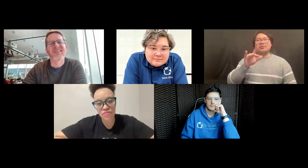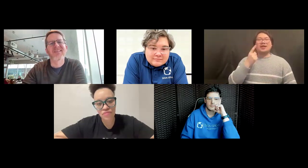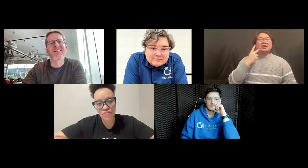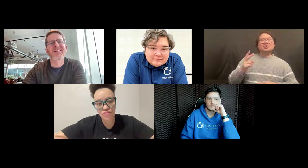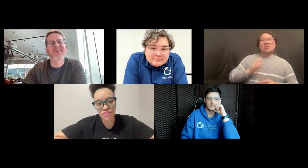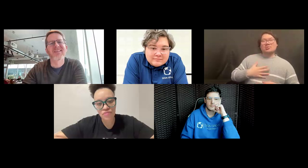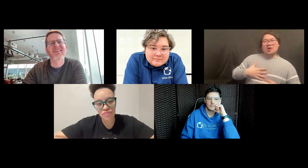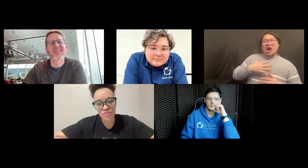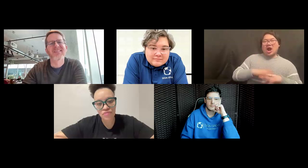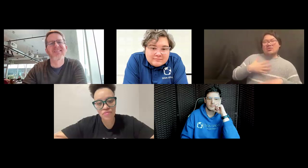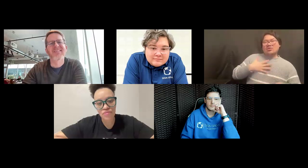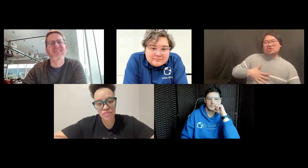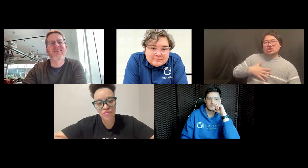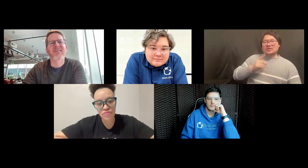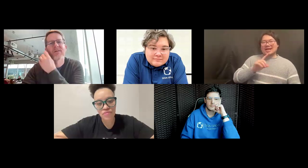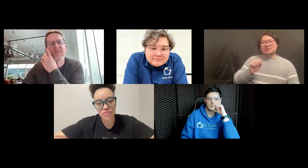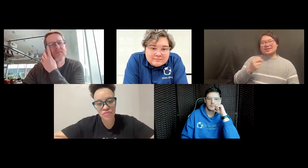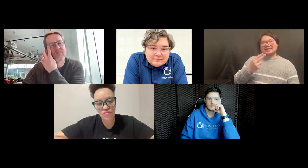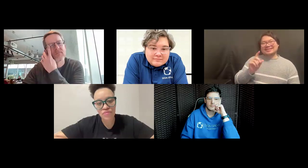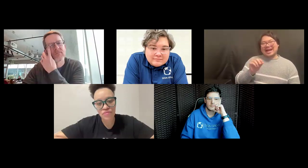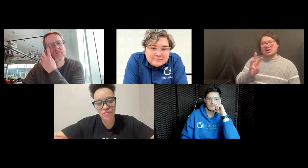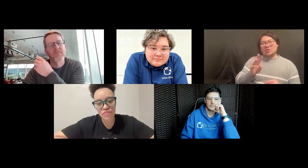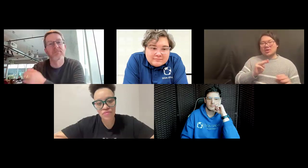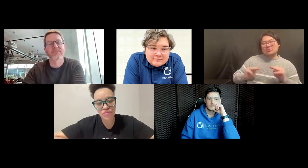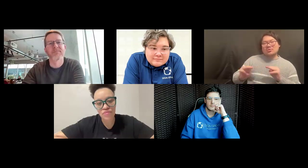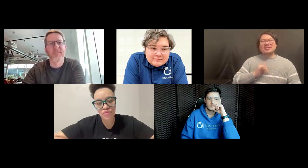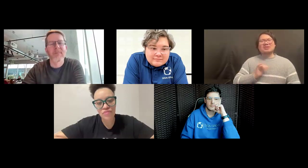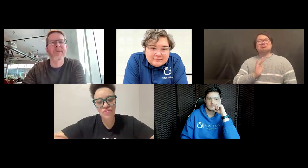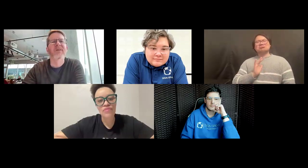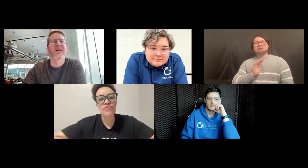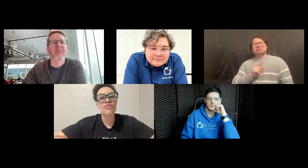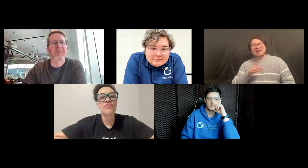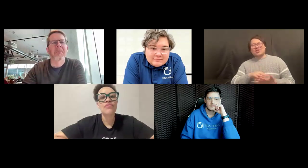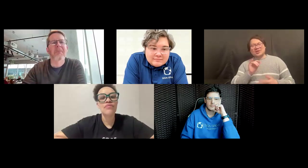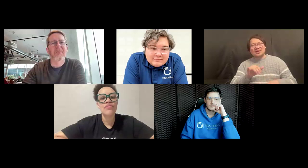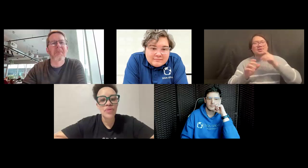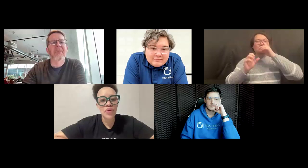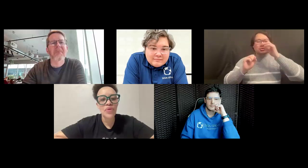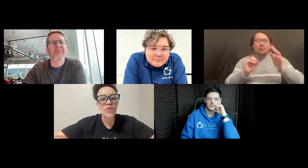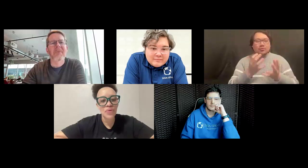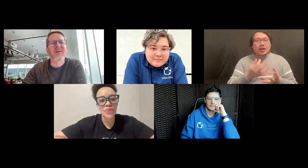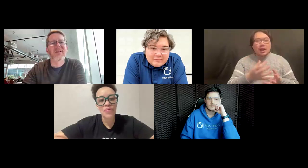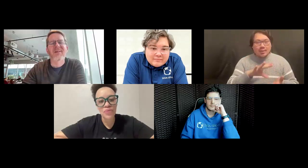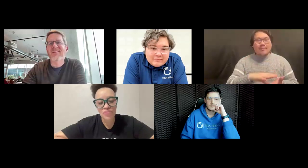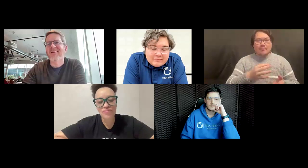be. So our avatar, if it sees like on our shirt some sort of shadow, it's learning from